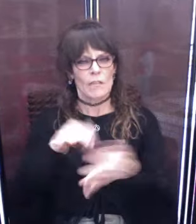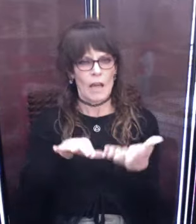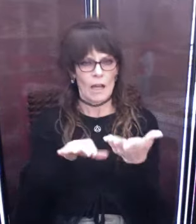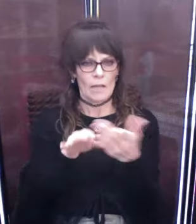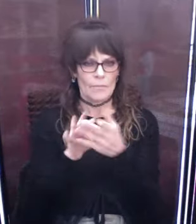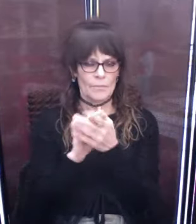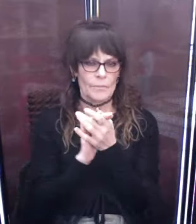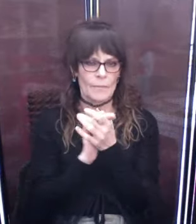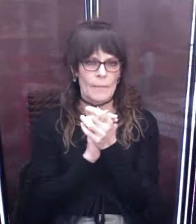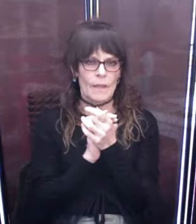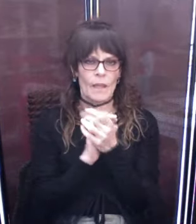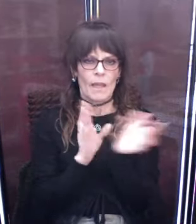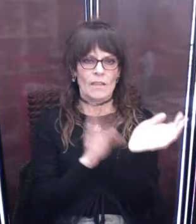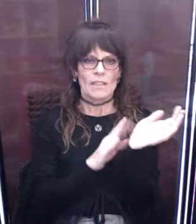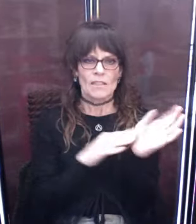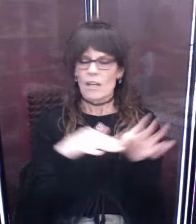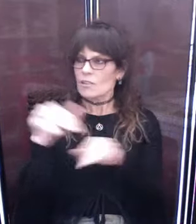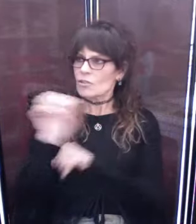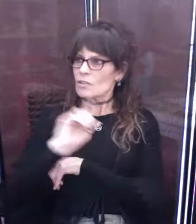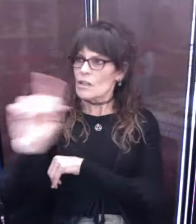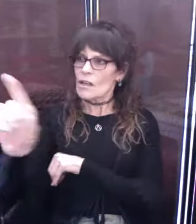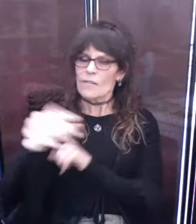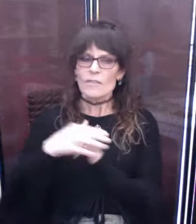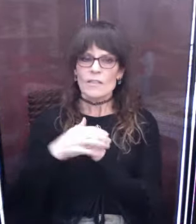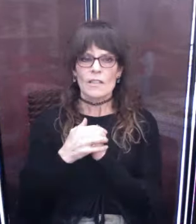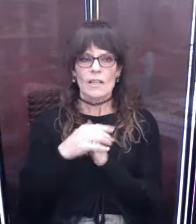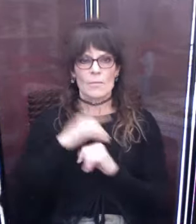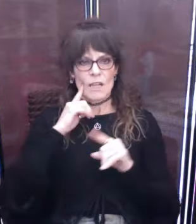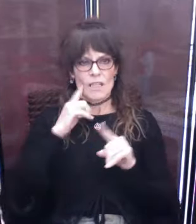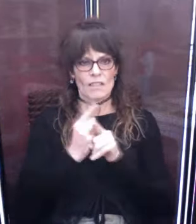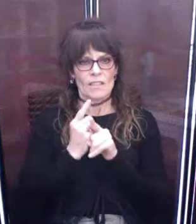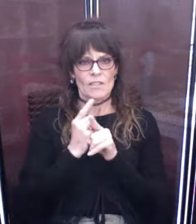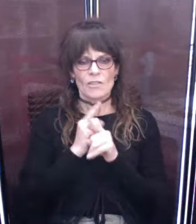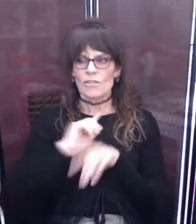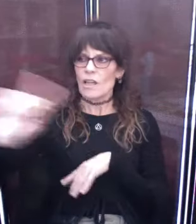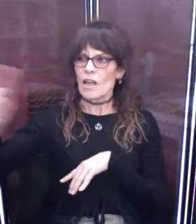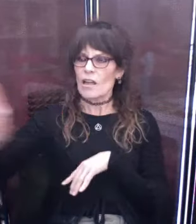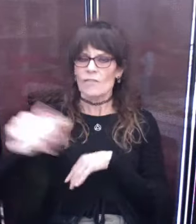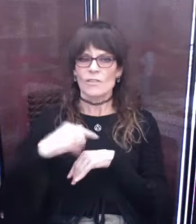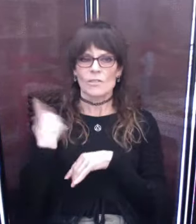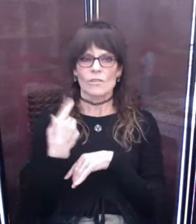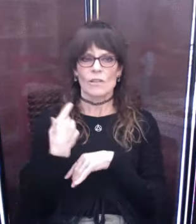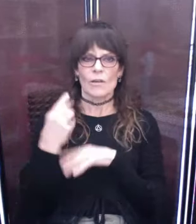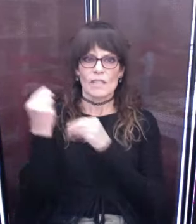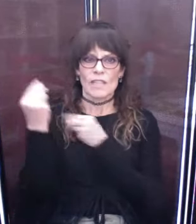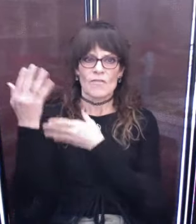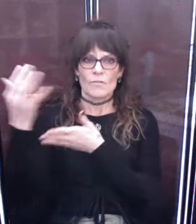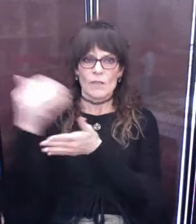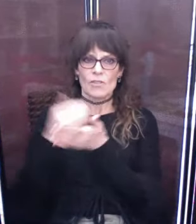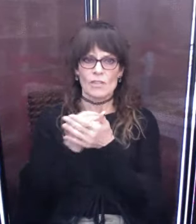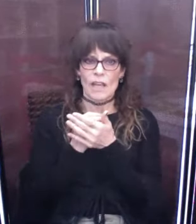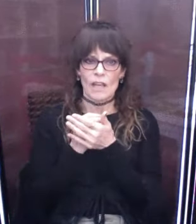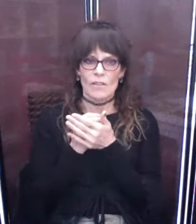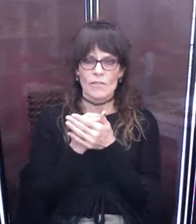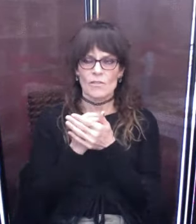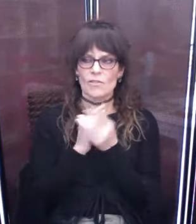And then the doctor left the room, and my sister went after him because she was always the information gatherer. So she went to talk to the doctor,